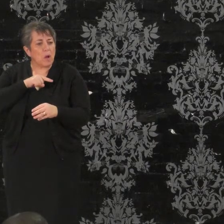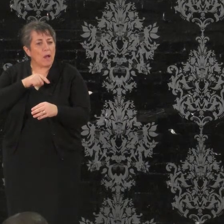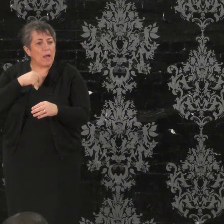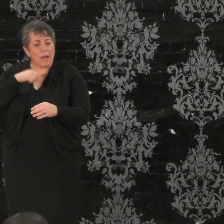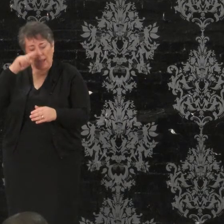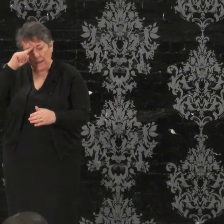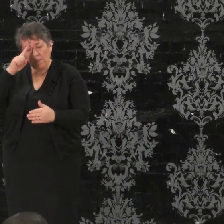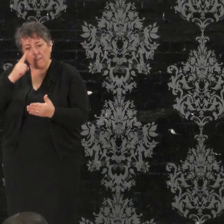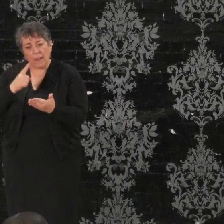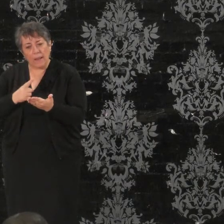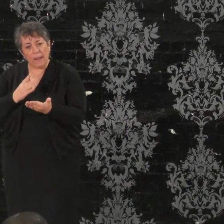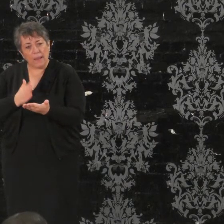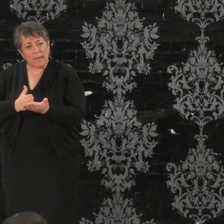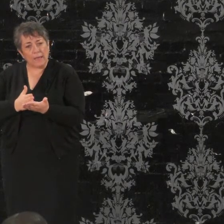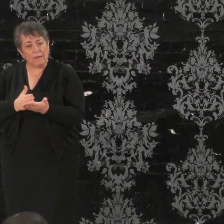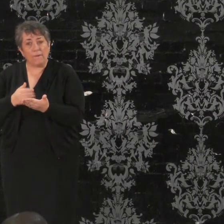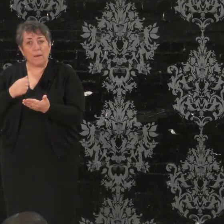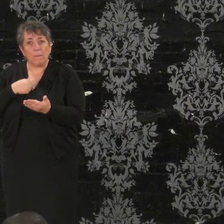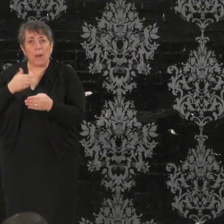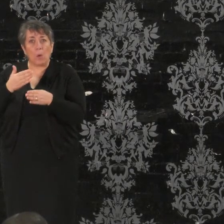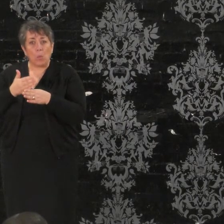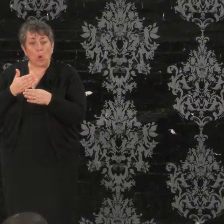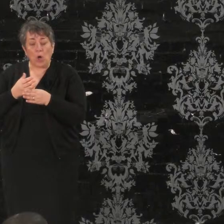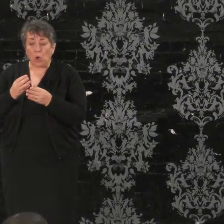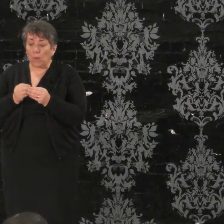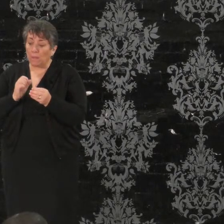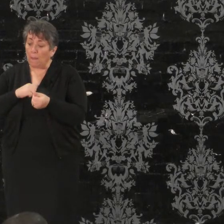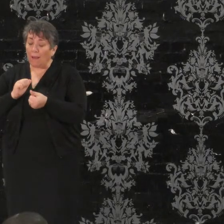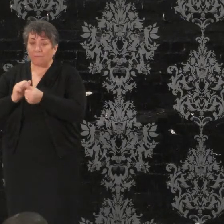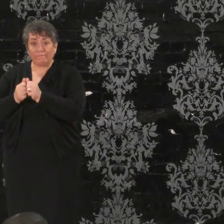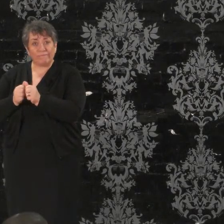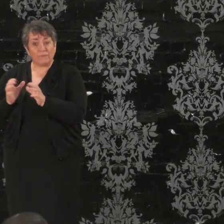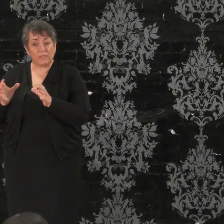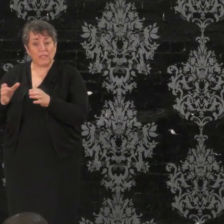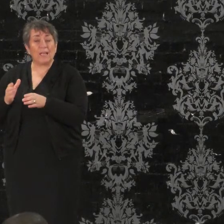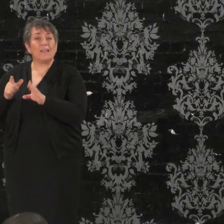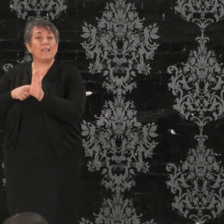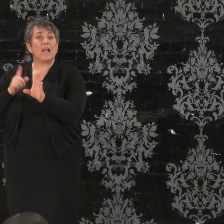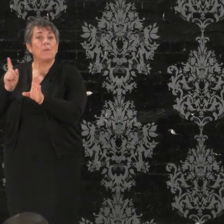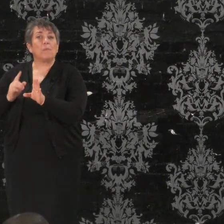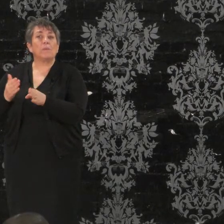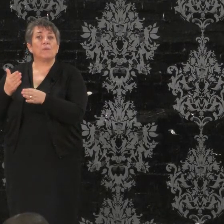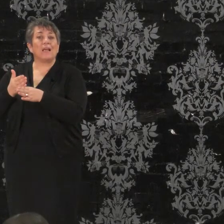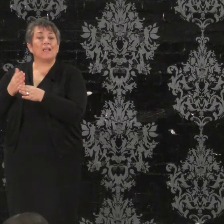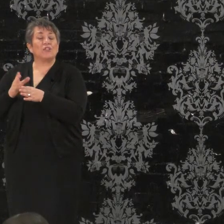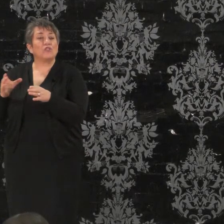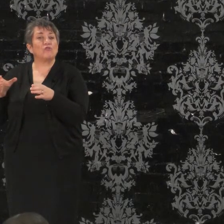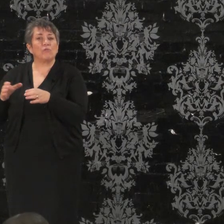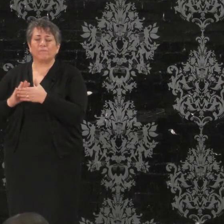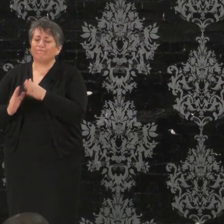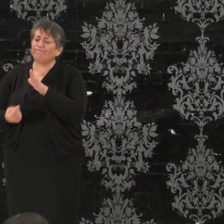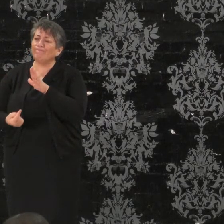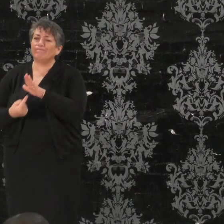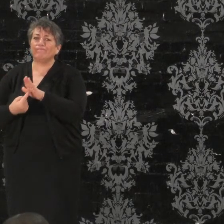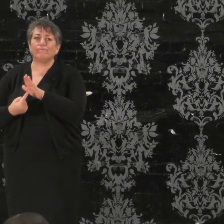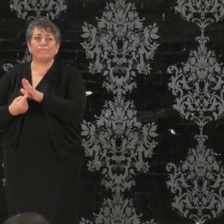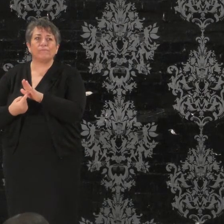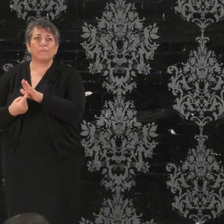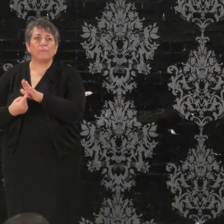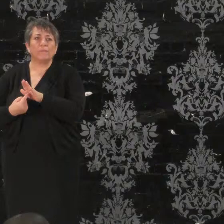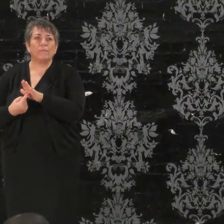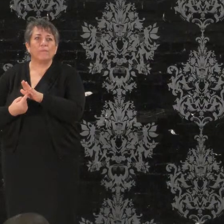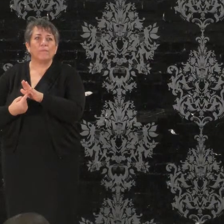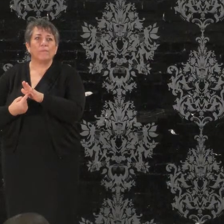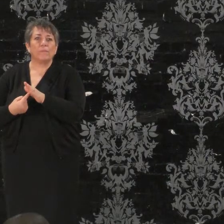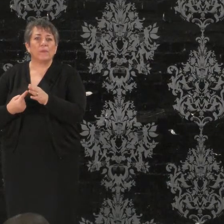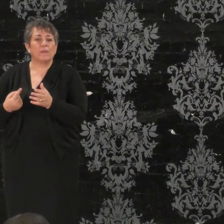that my peers and I do in the Young People's Action Group alongside the Violence Reduction Unit is vital. We have a mantra in